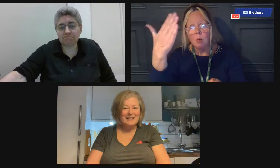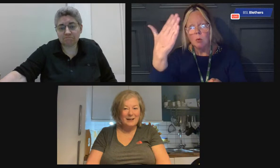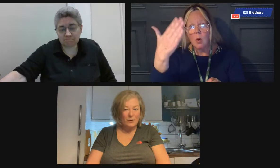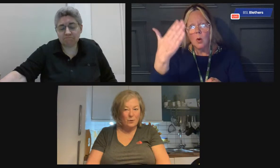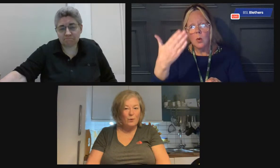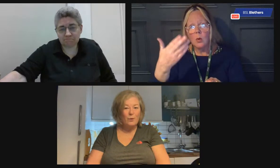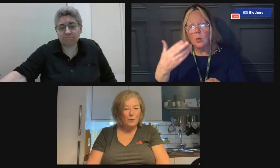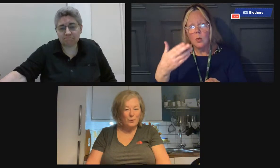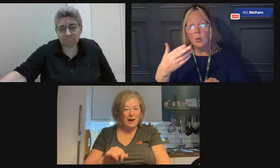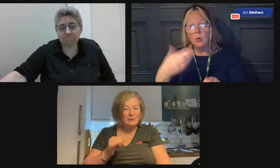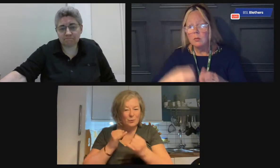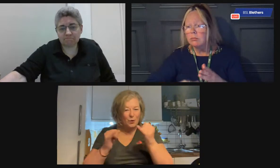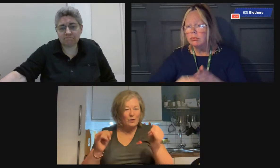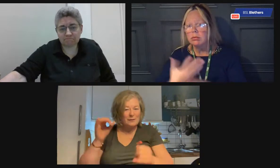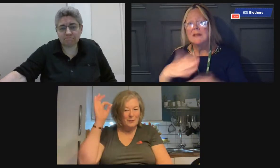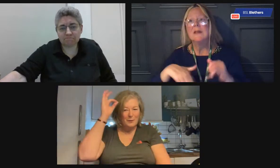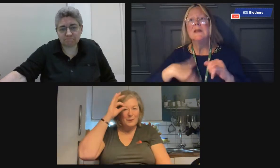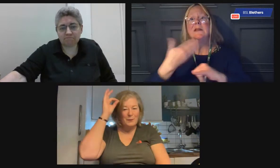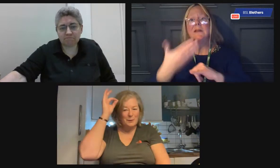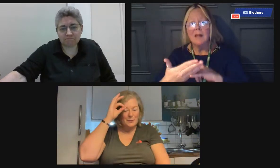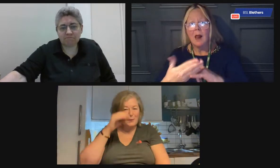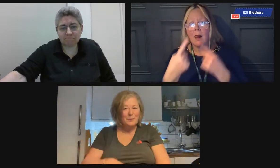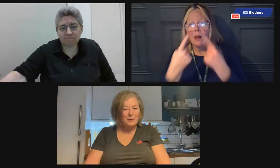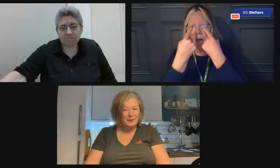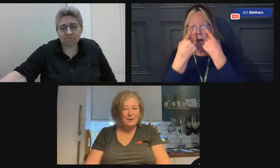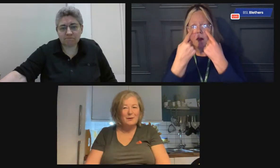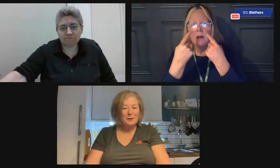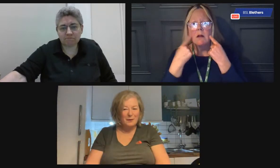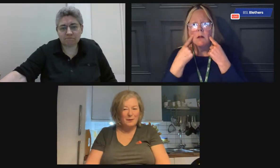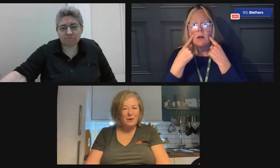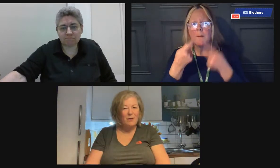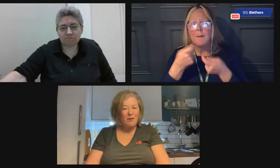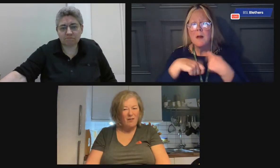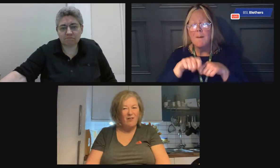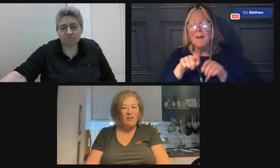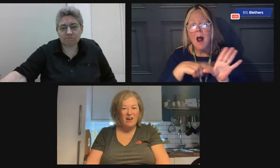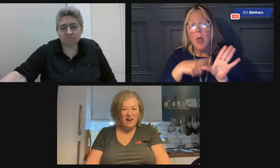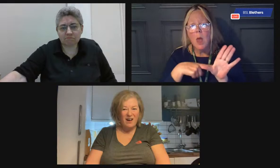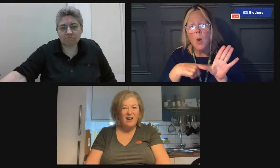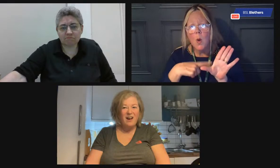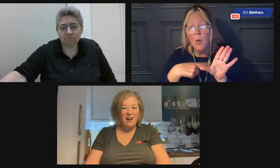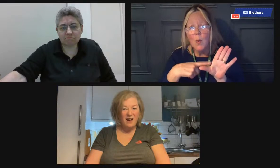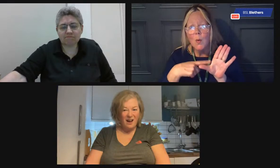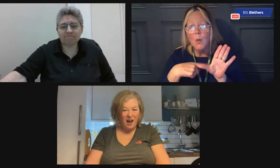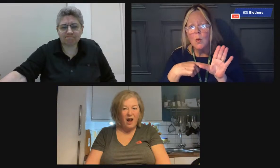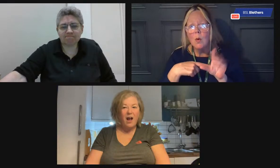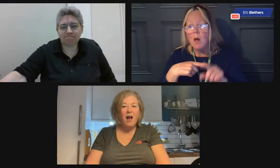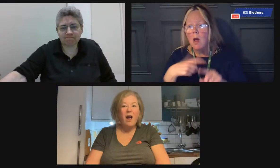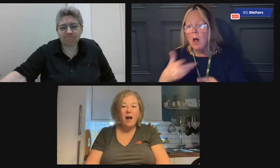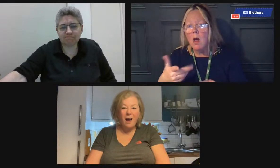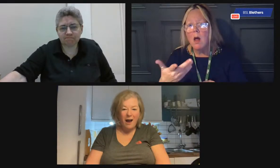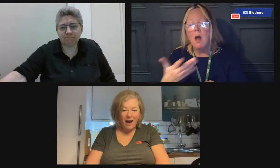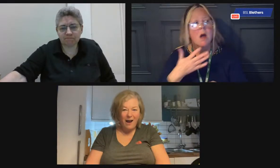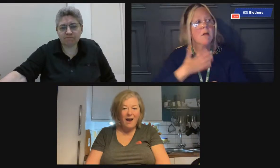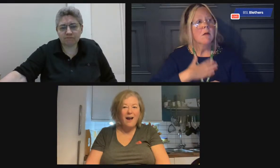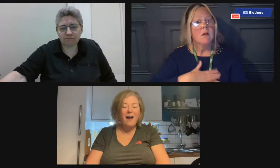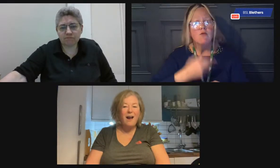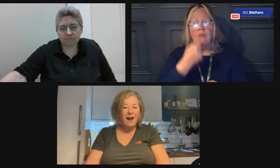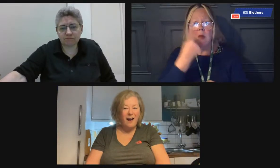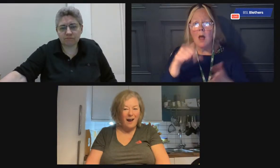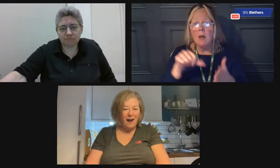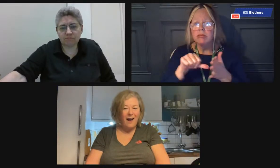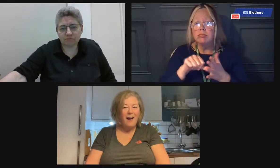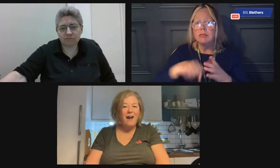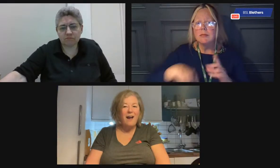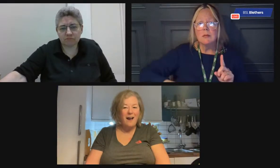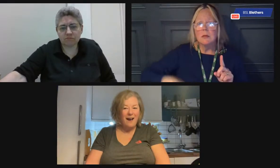pancreatic cancer, and that often people don't know they have that Mm. until their eyes turn yellow, their skin starts